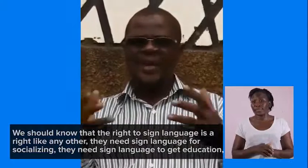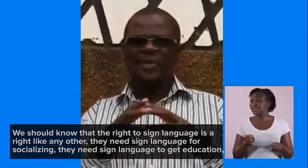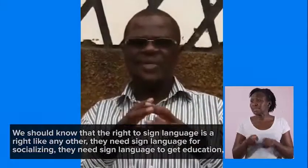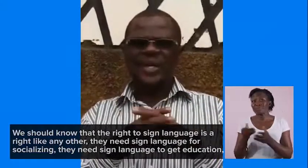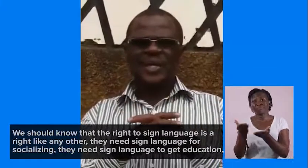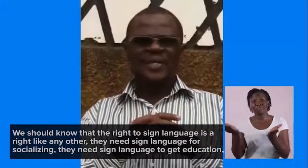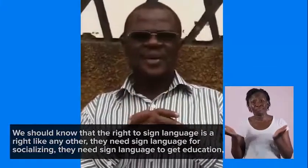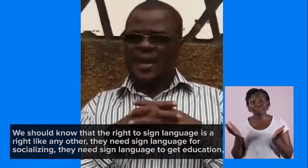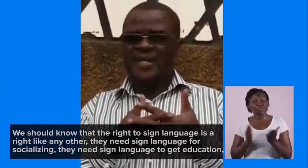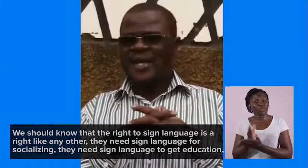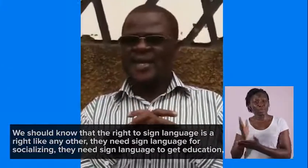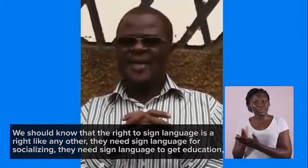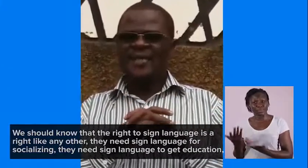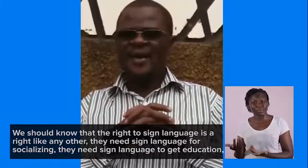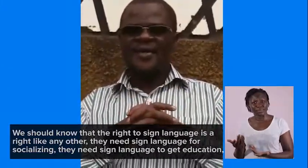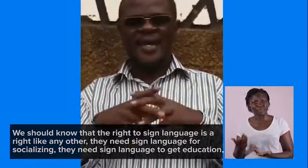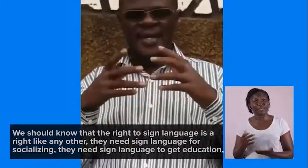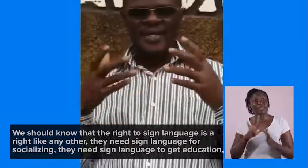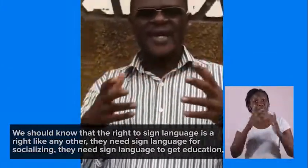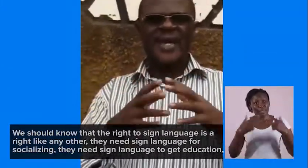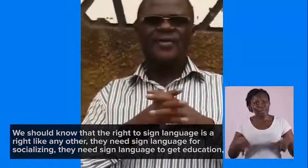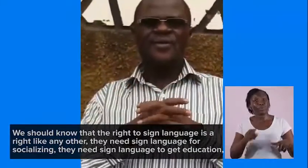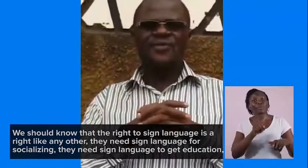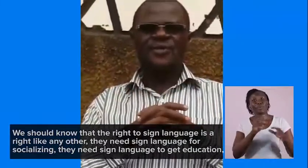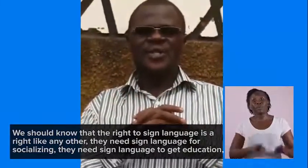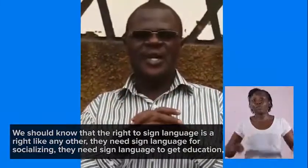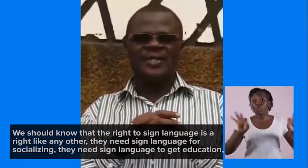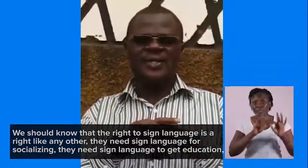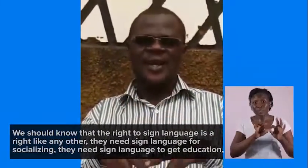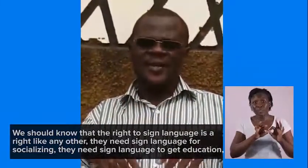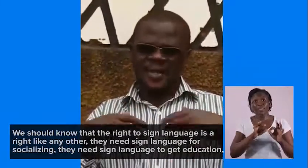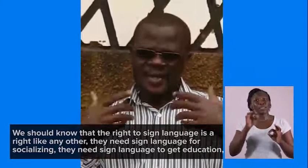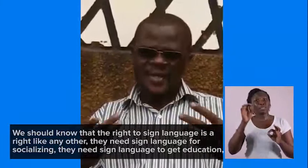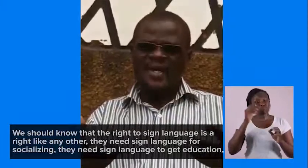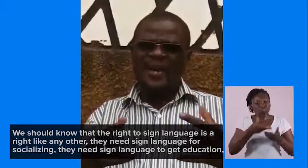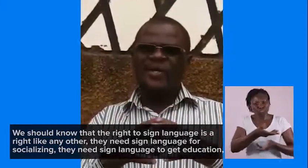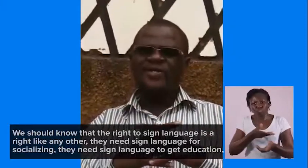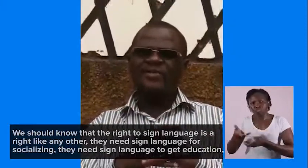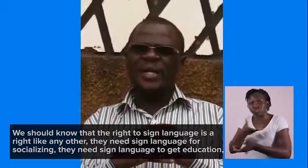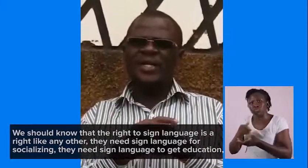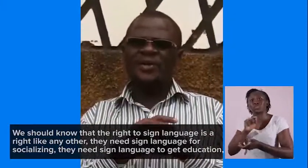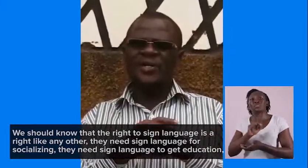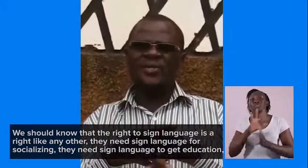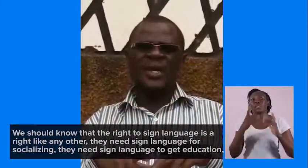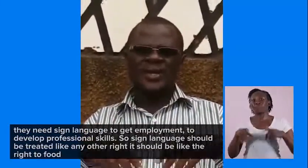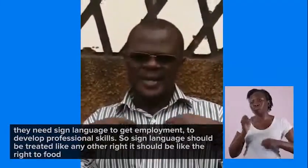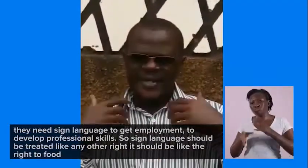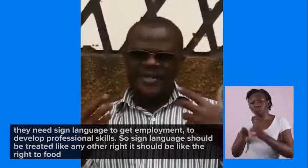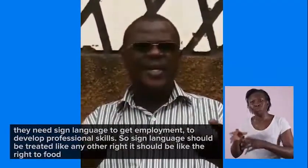language is a right like any other. They need sign language for socializing, they need sign language to get education, they need